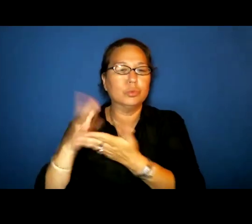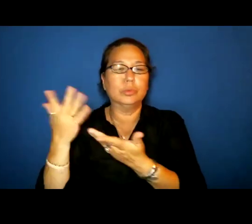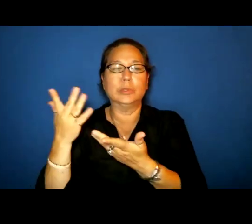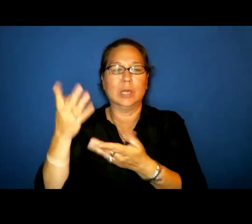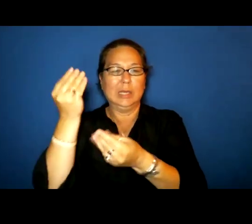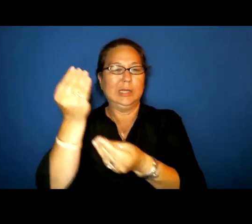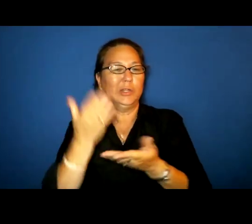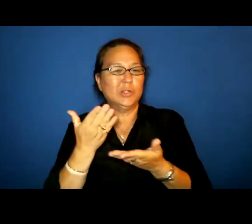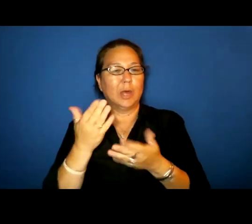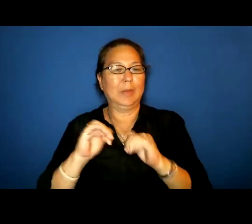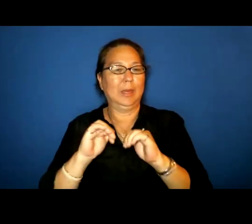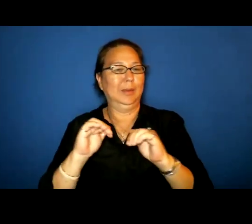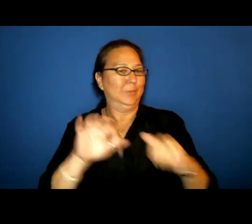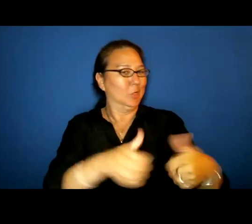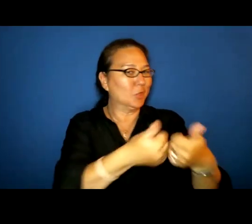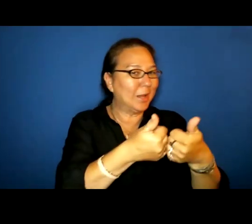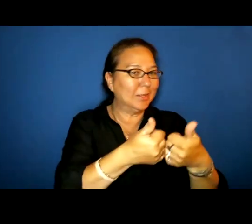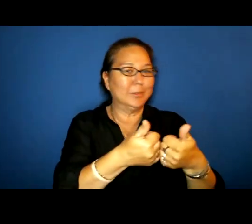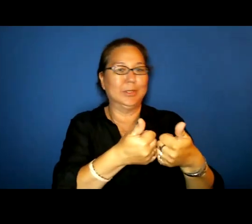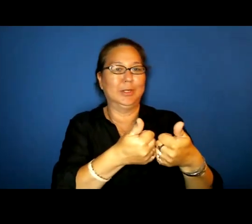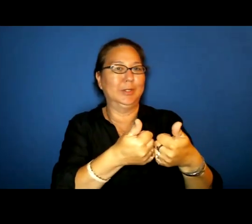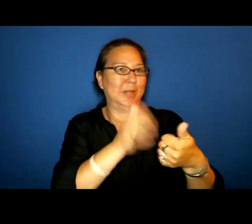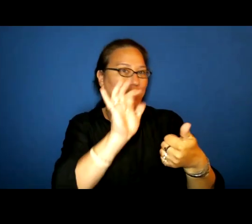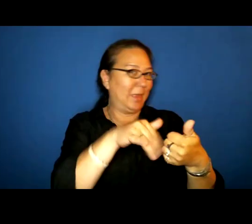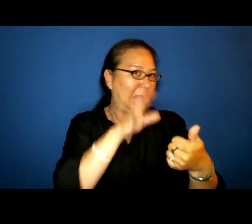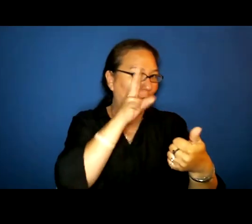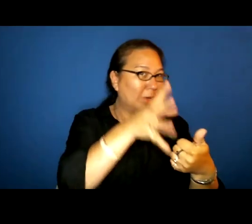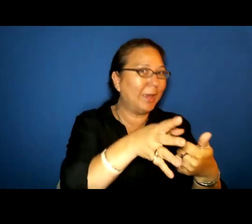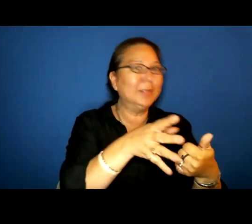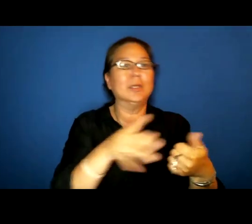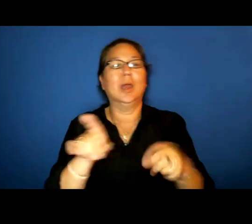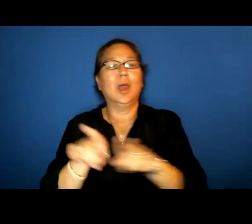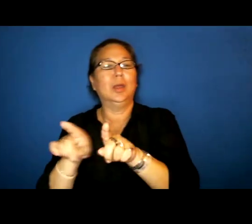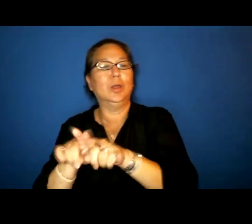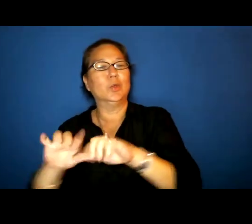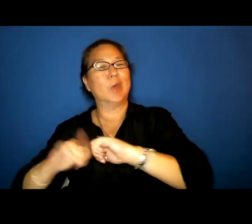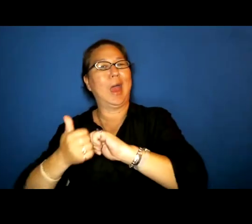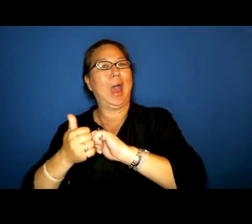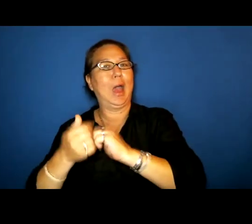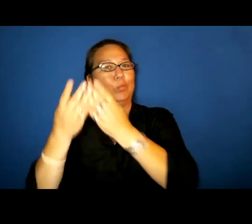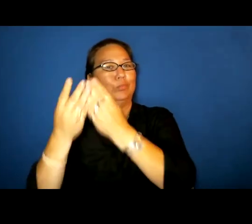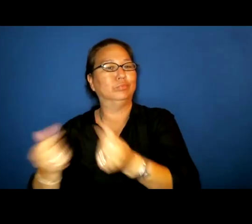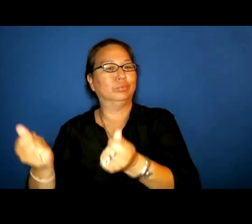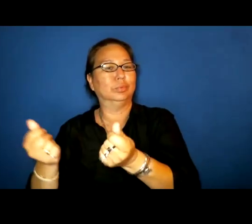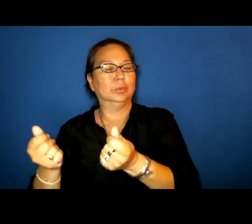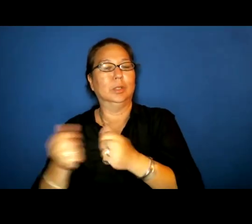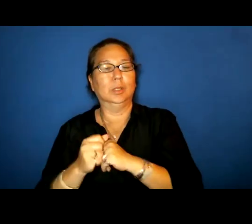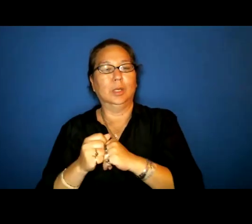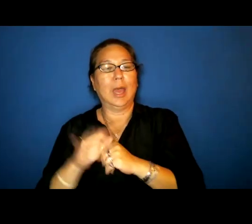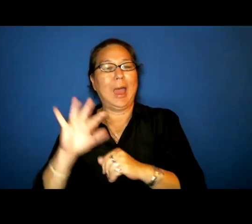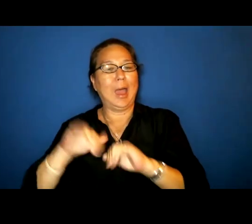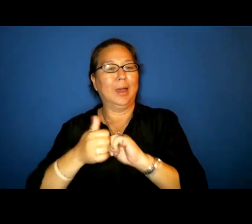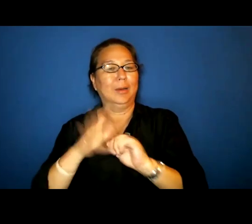we've worked through it? And because I know that impacted timing, right? Getting actual schools to submit grades